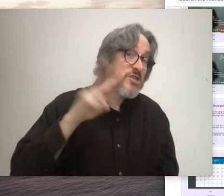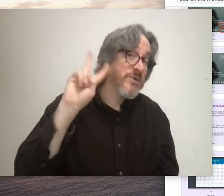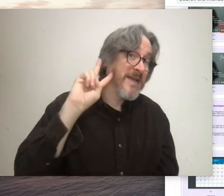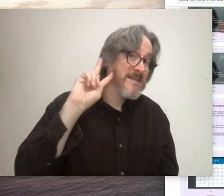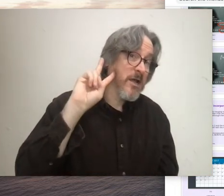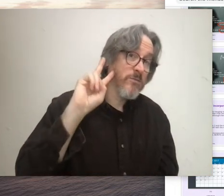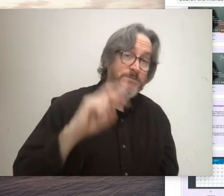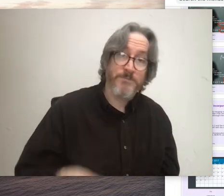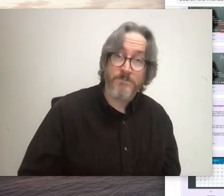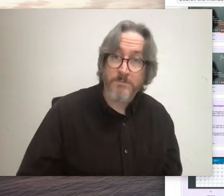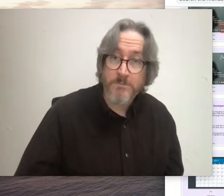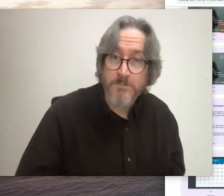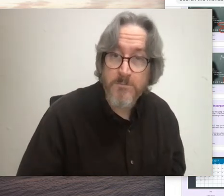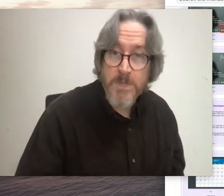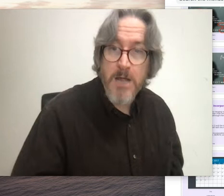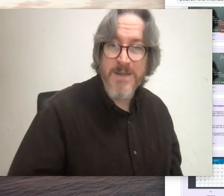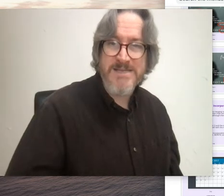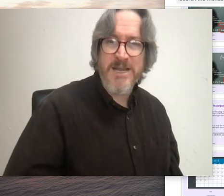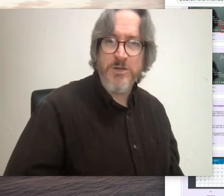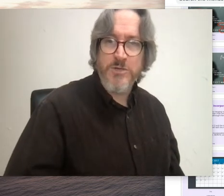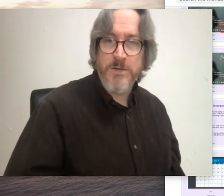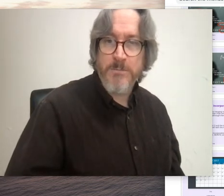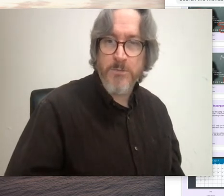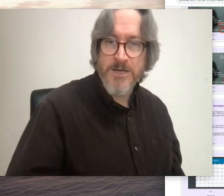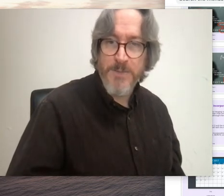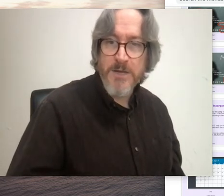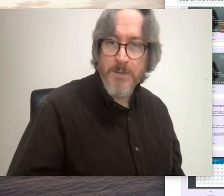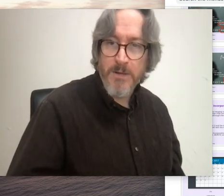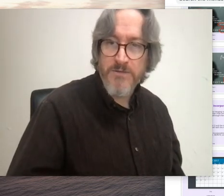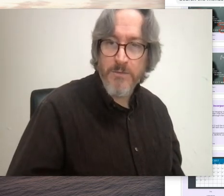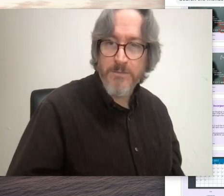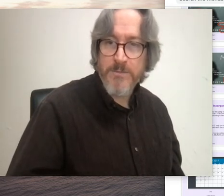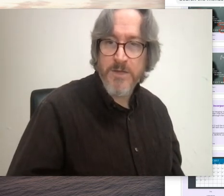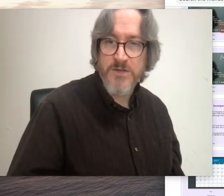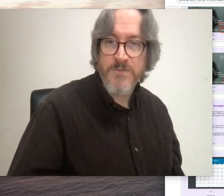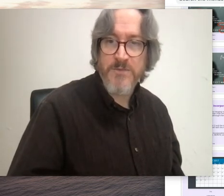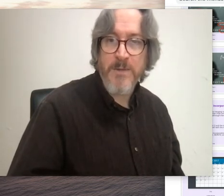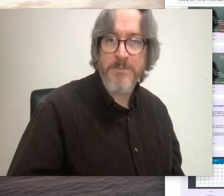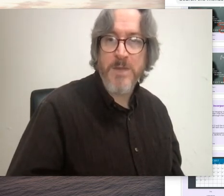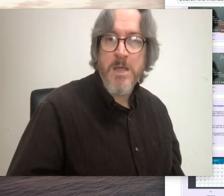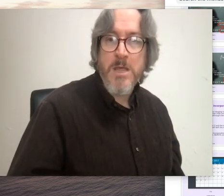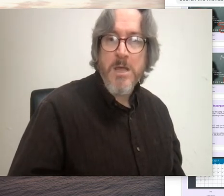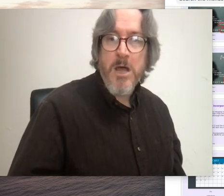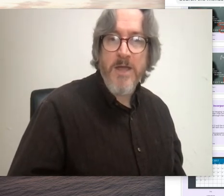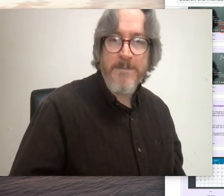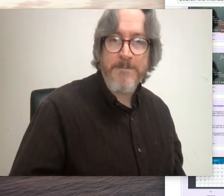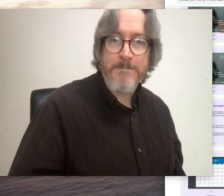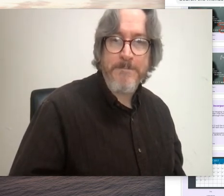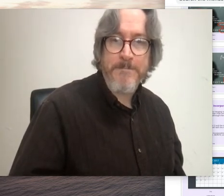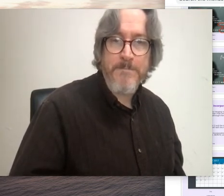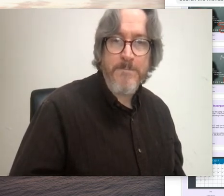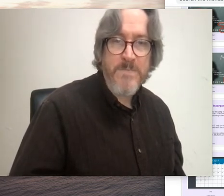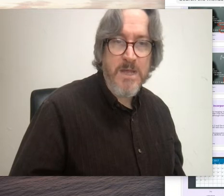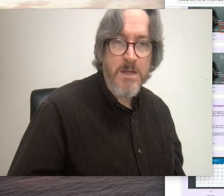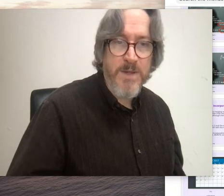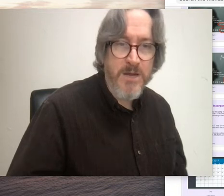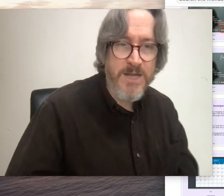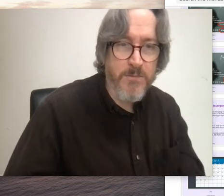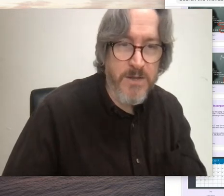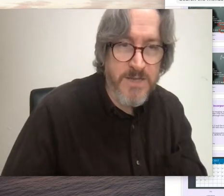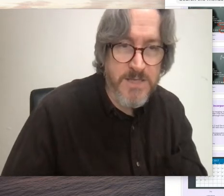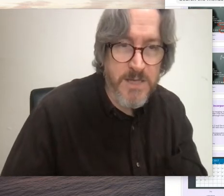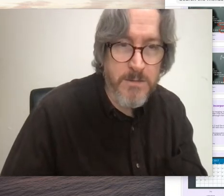this for 2 days ago. It's not a huge one. Oh, my Dominion bill is due. Okay.